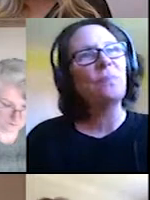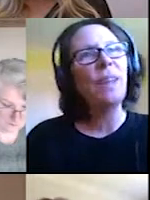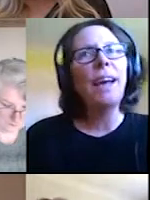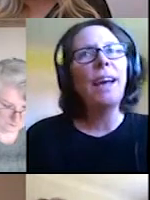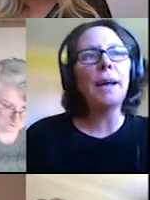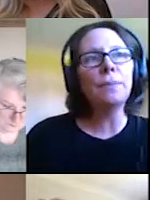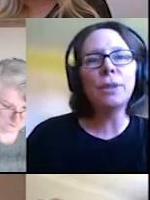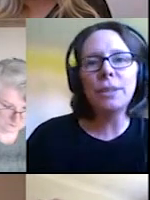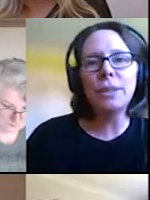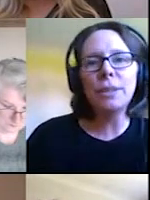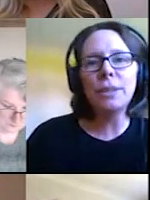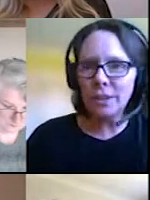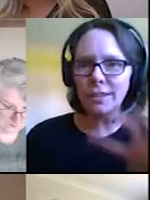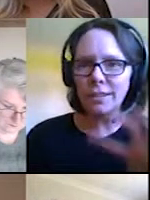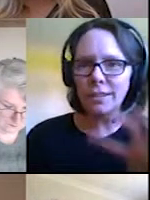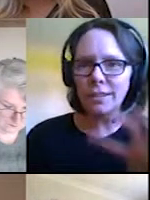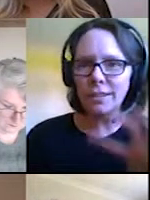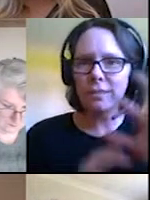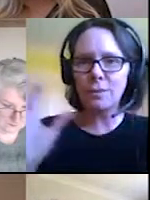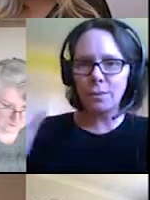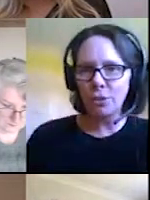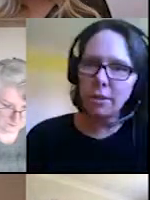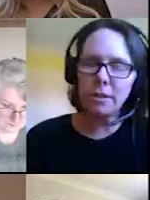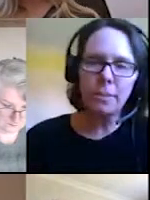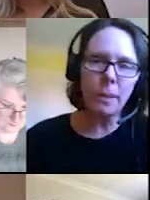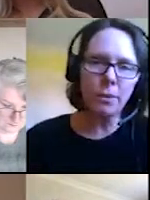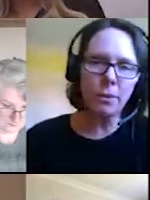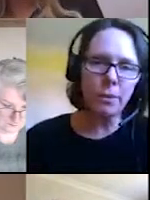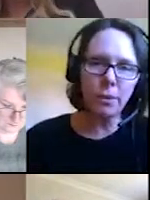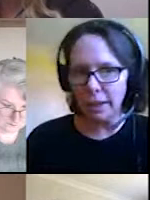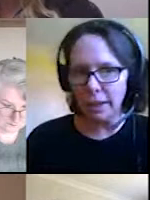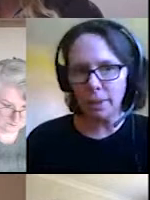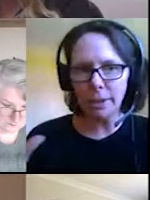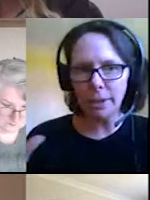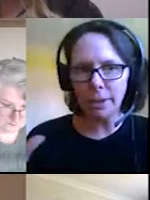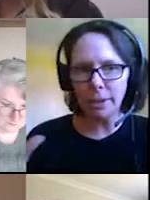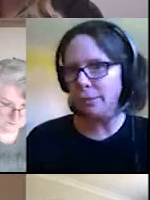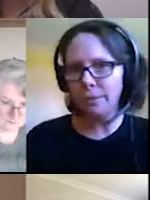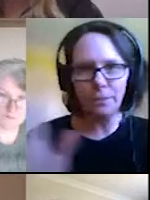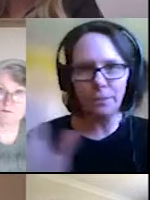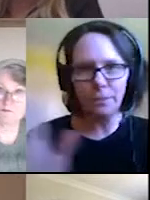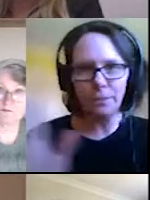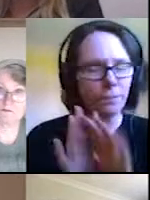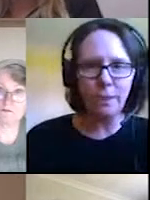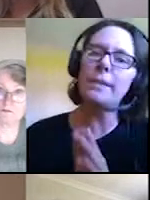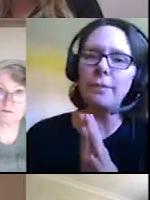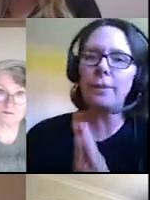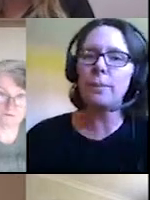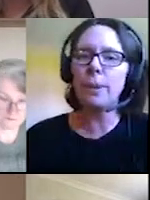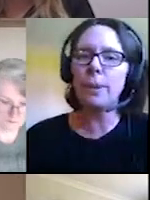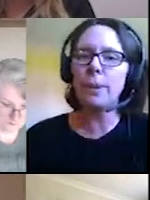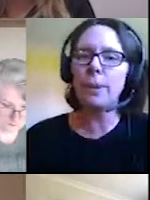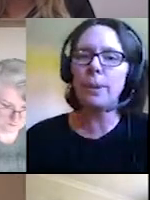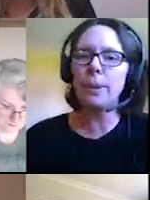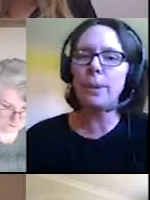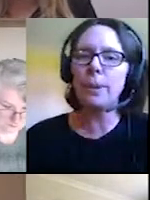So I did want to just refresh or introduce people to core vocabulary. If you live and breathe this